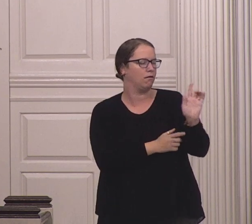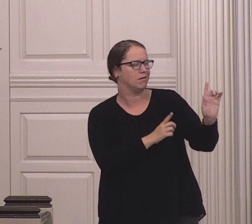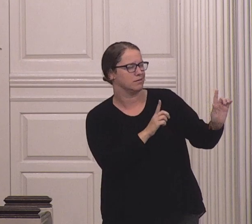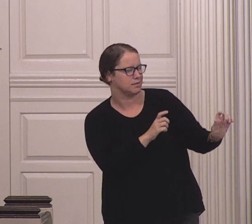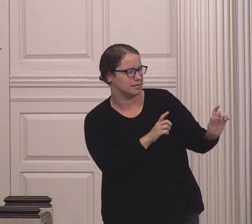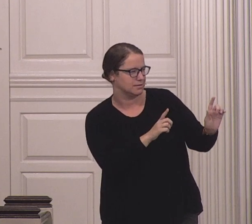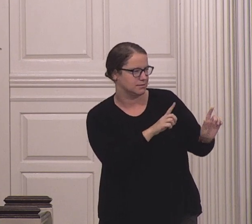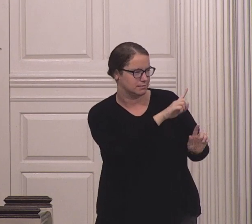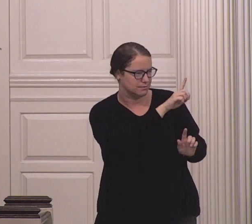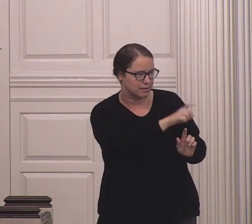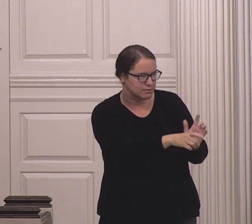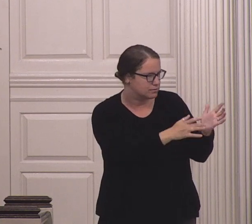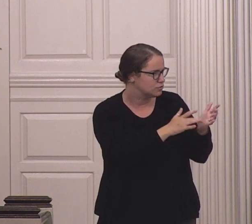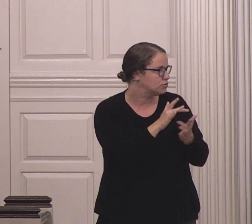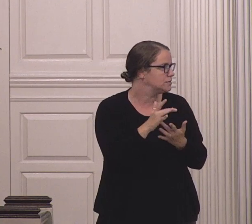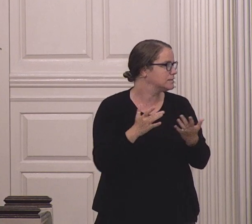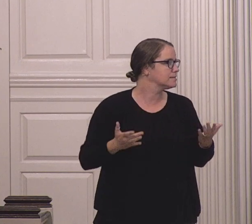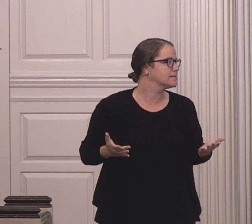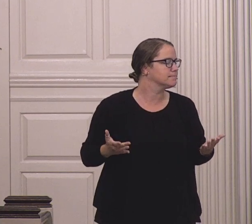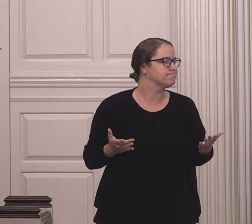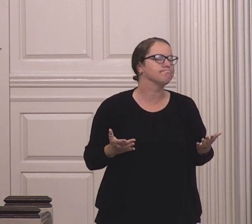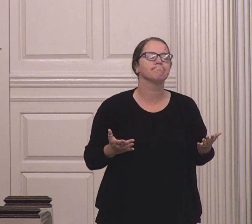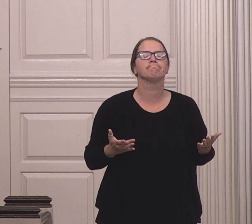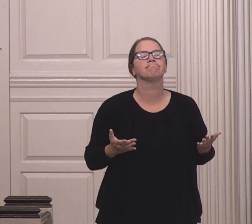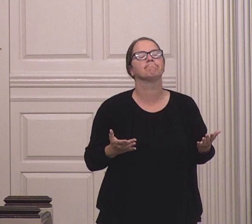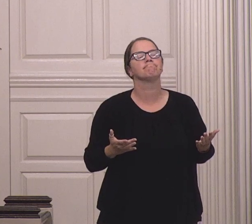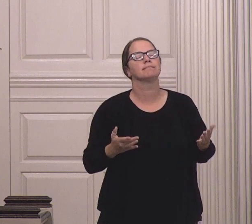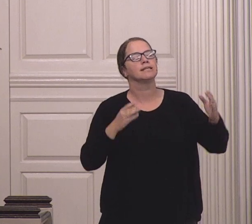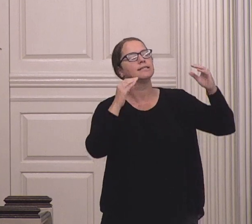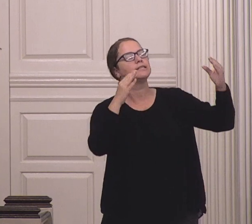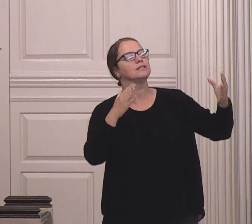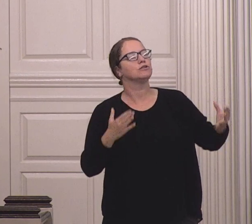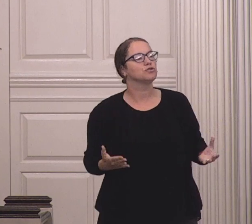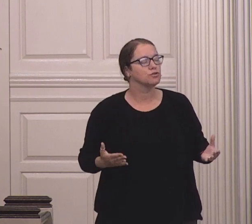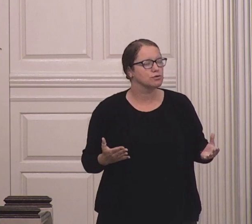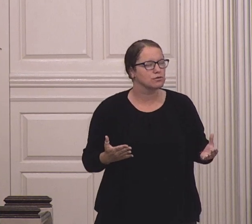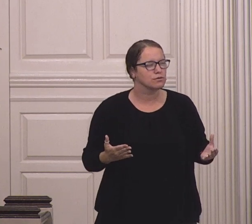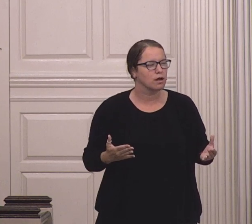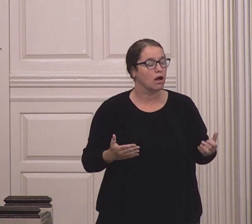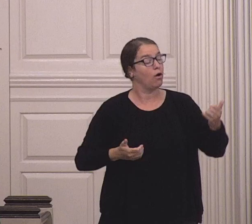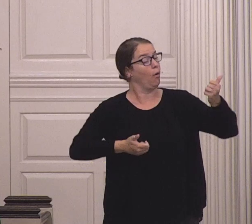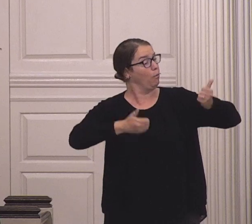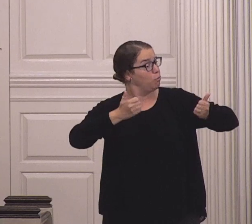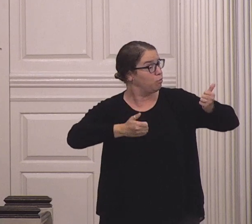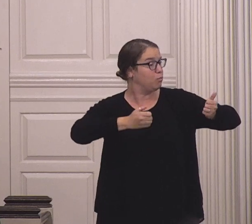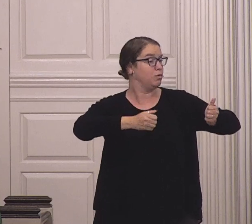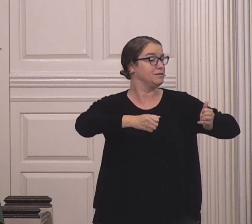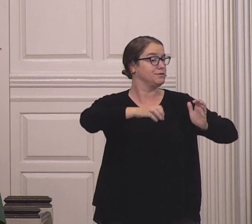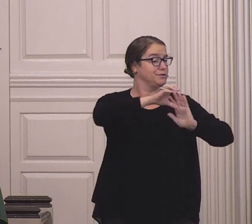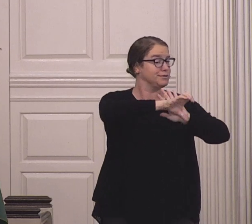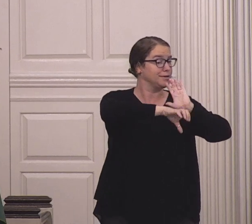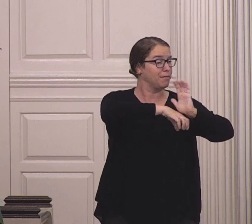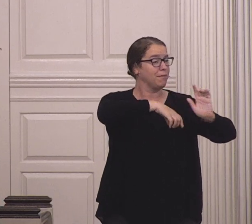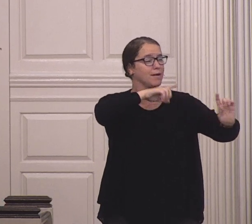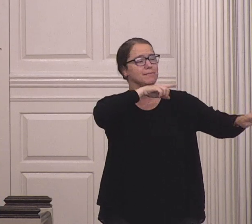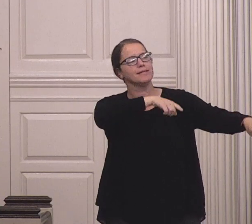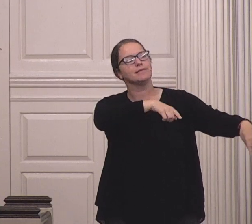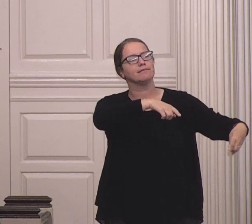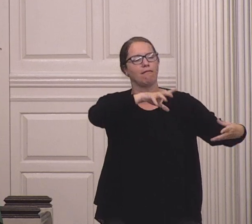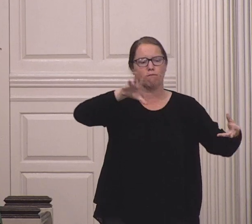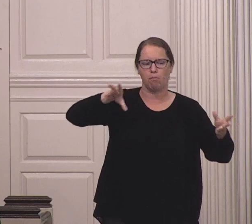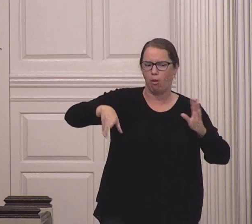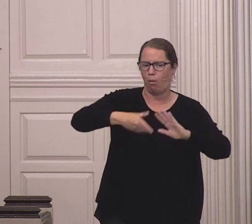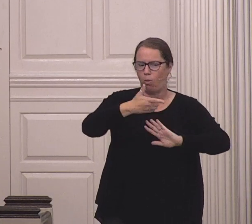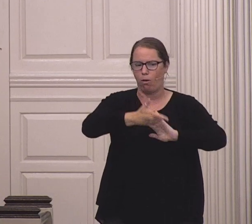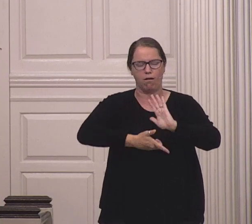tested him by asking, "Teacher, which commandment in the law is